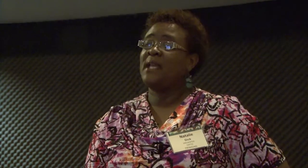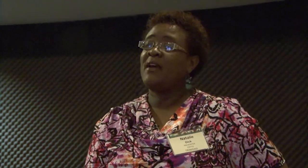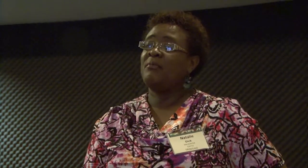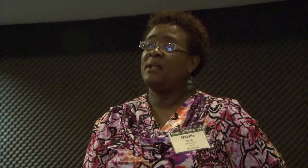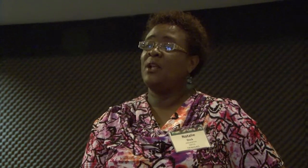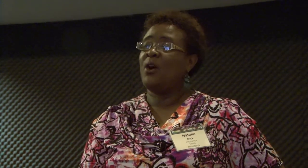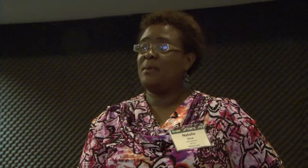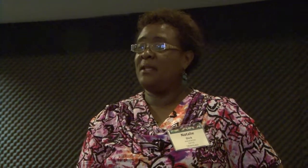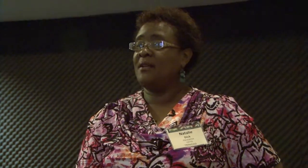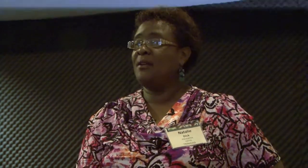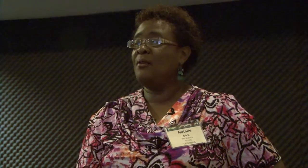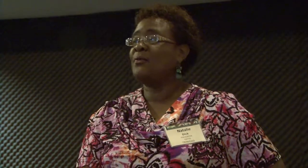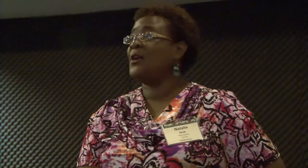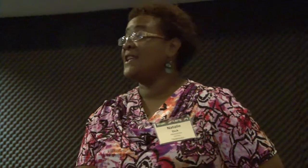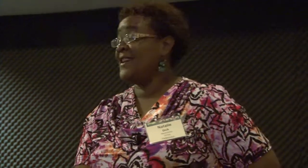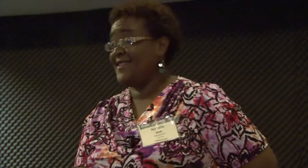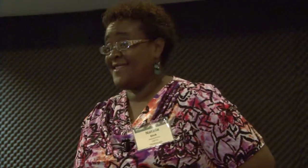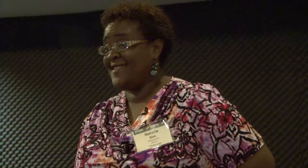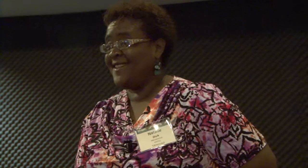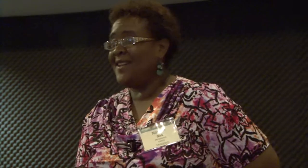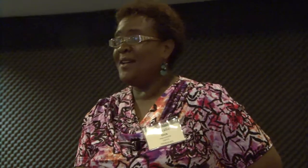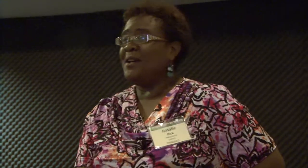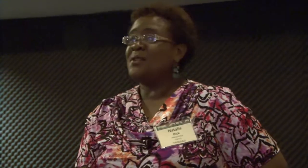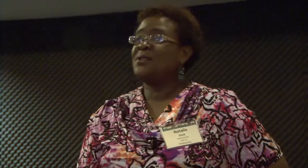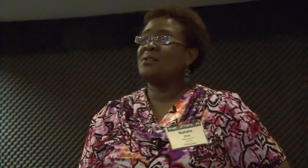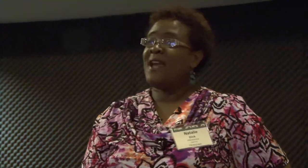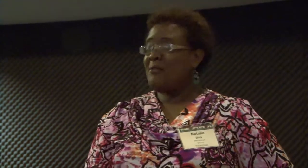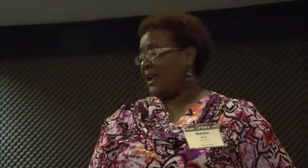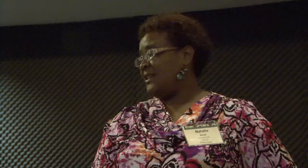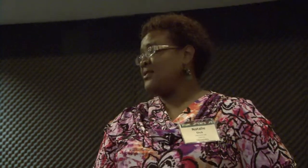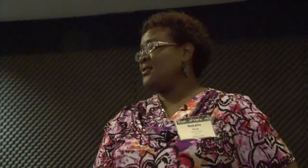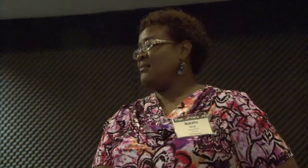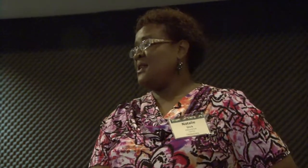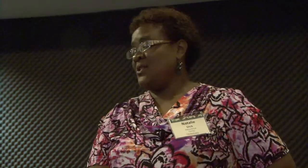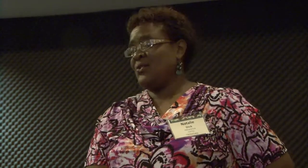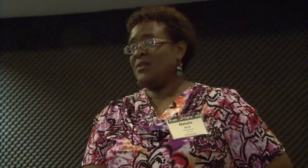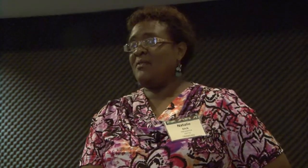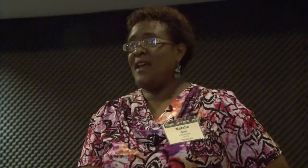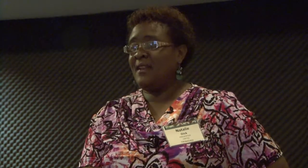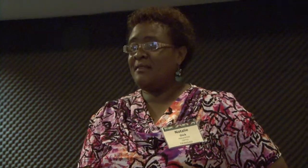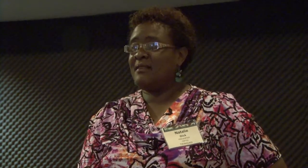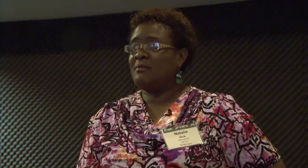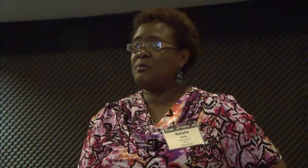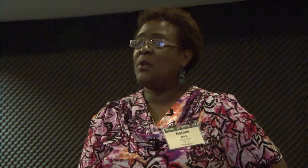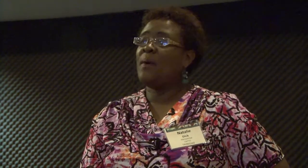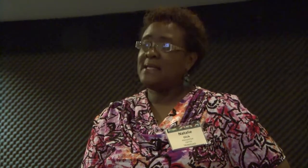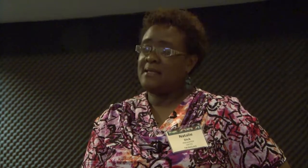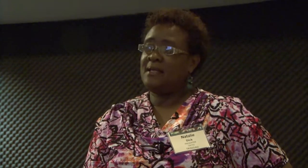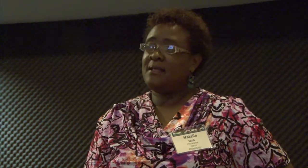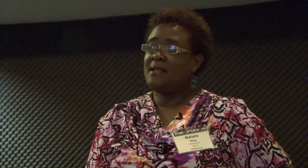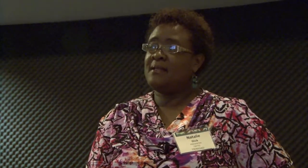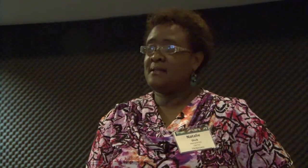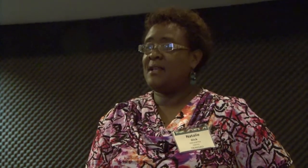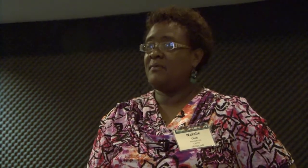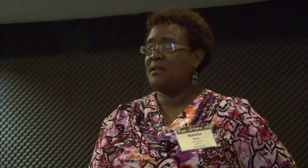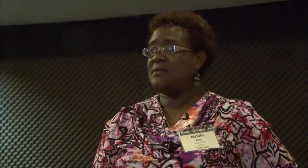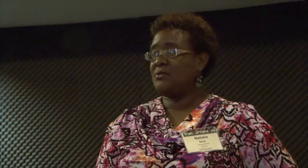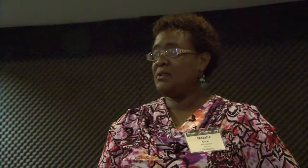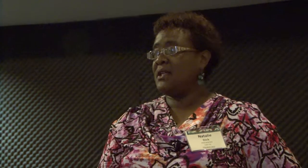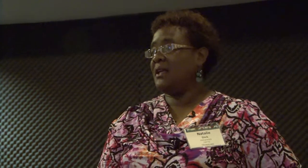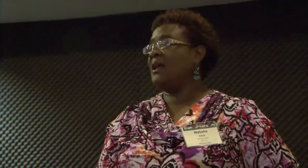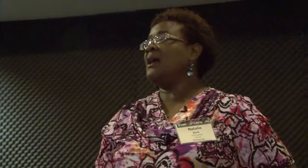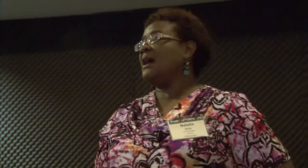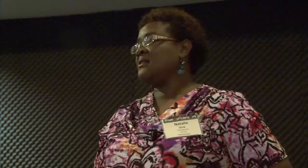pediatricians. We have been lobbying for years directly to the Ministry of Health, requesting that this level